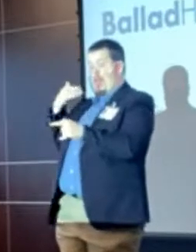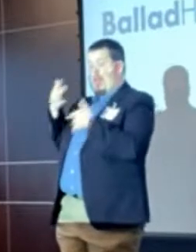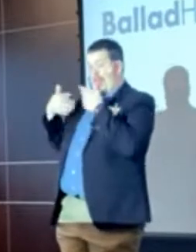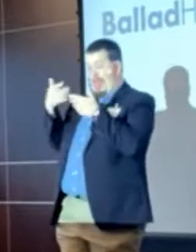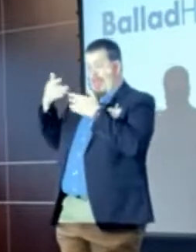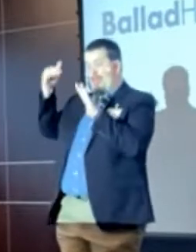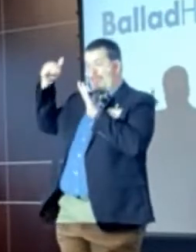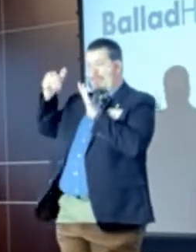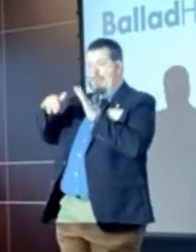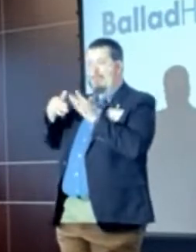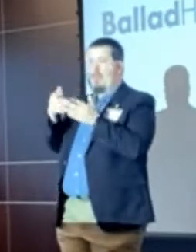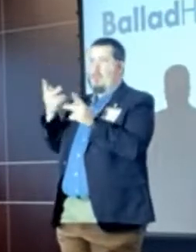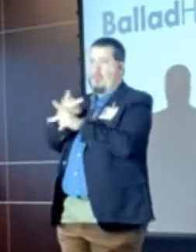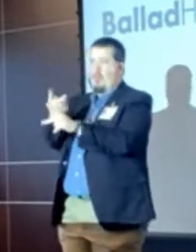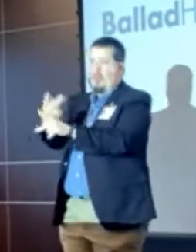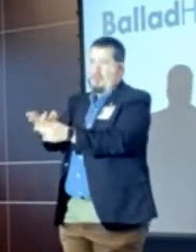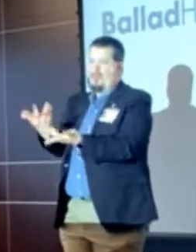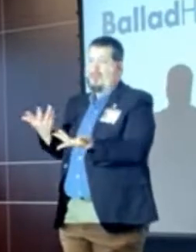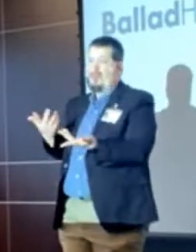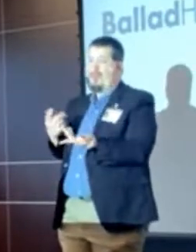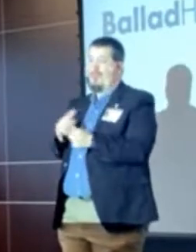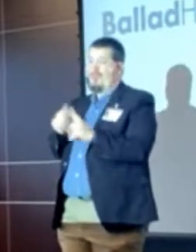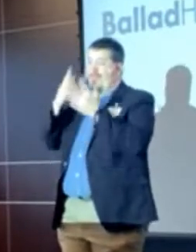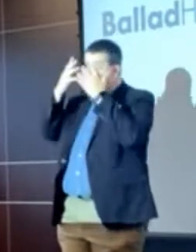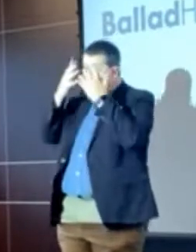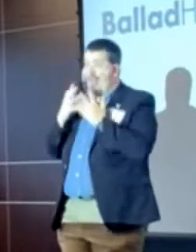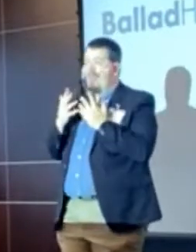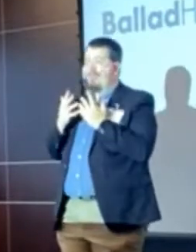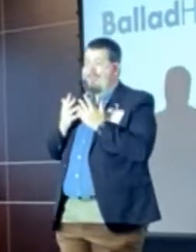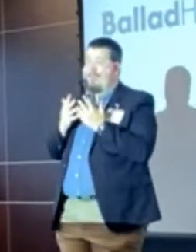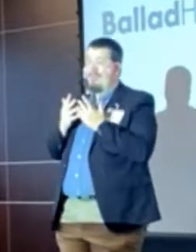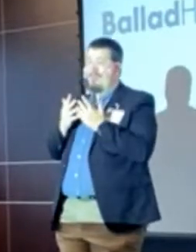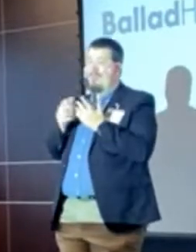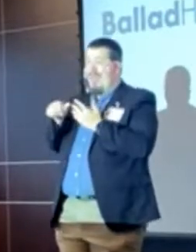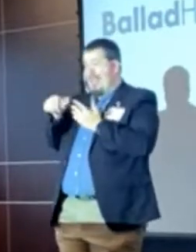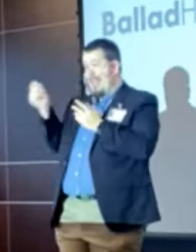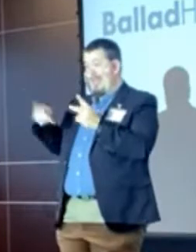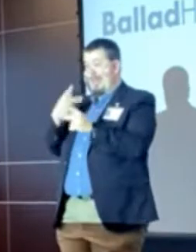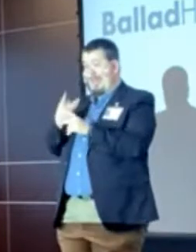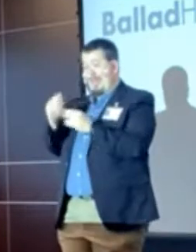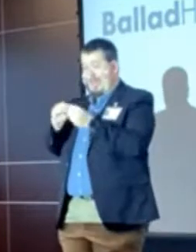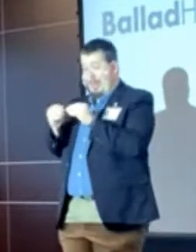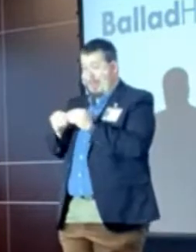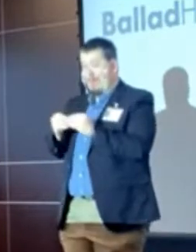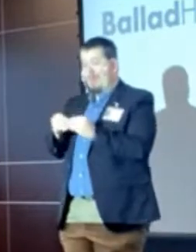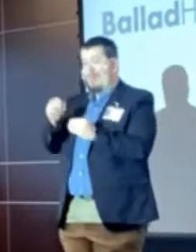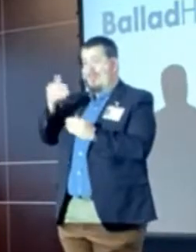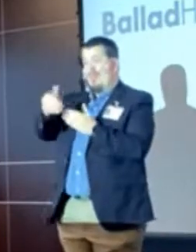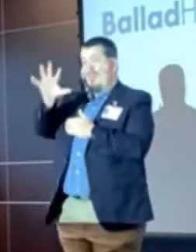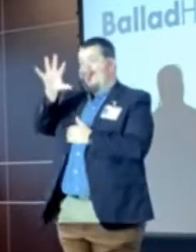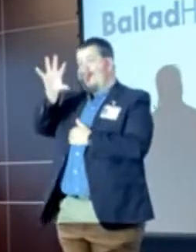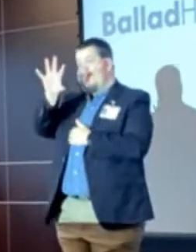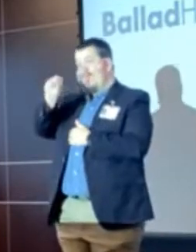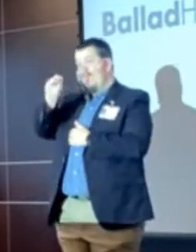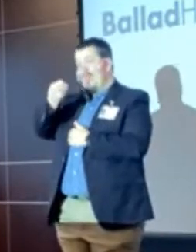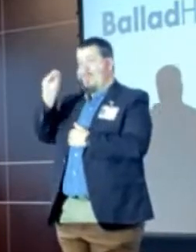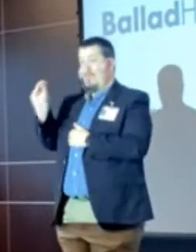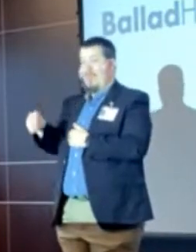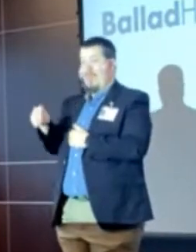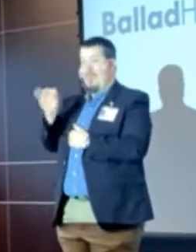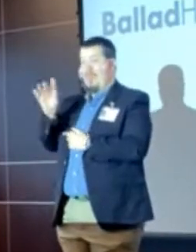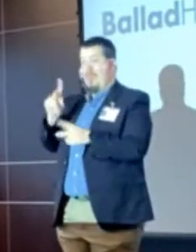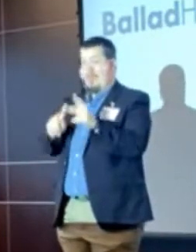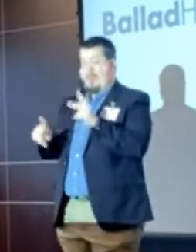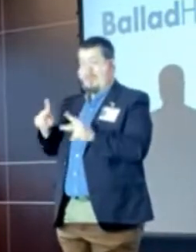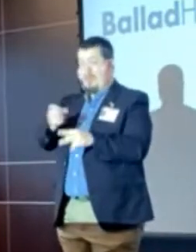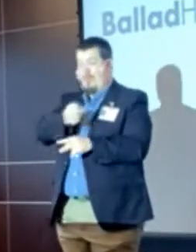decline. An unfortunate other type of statistic is that nearly 50% of the people